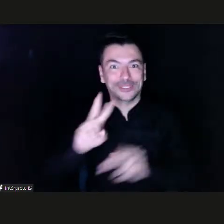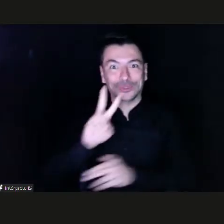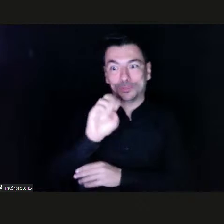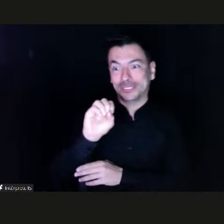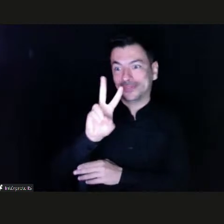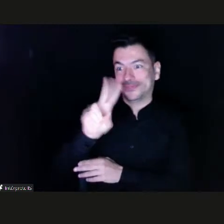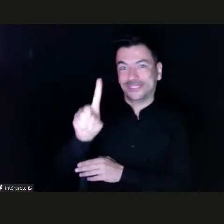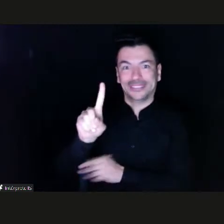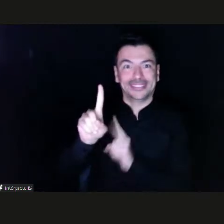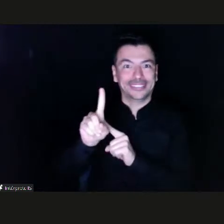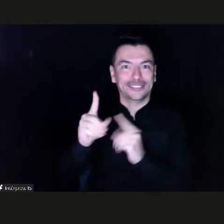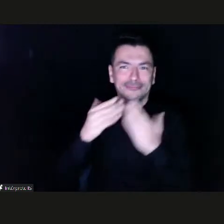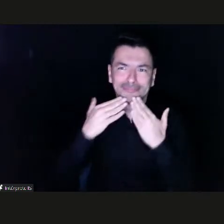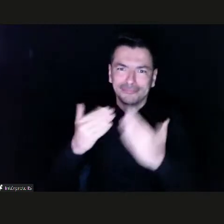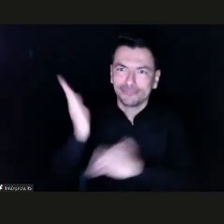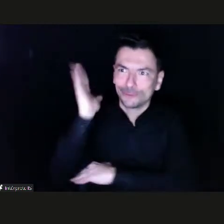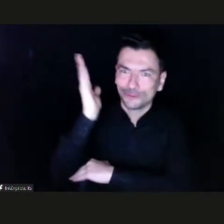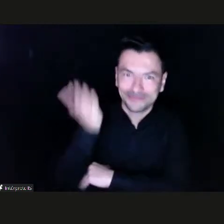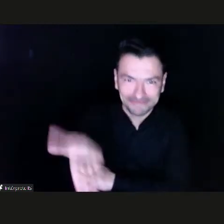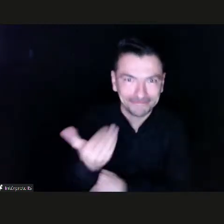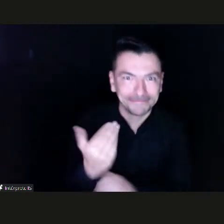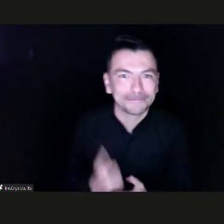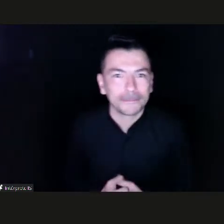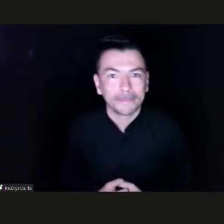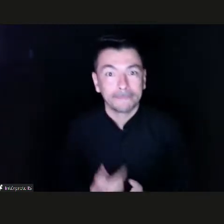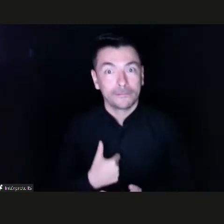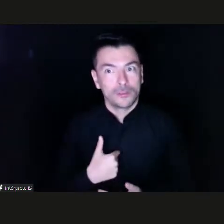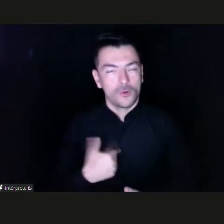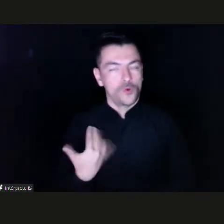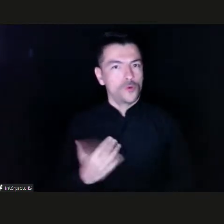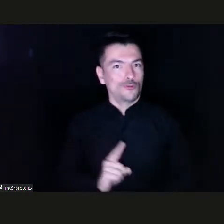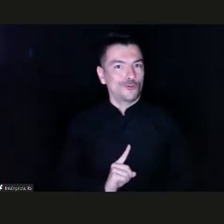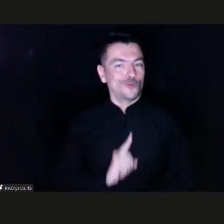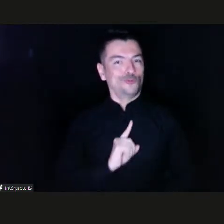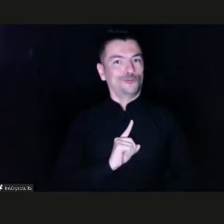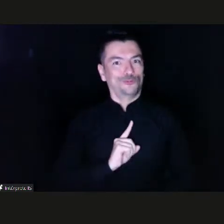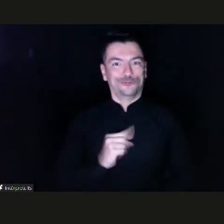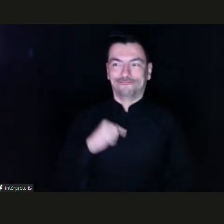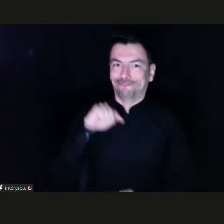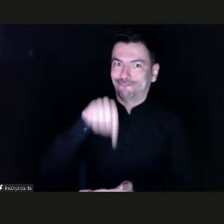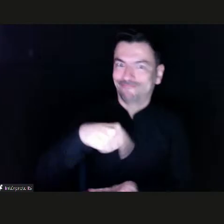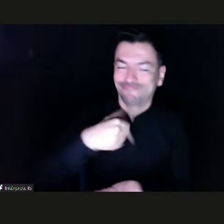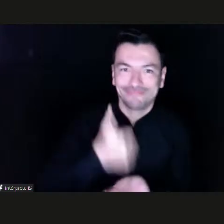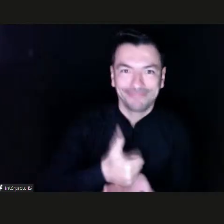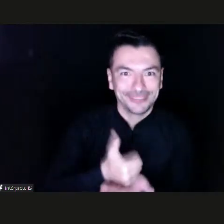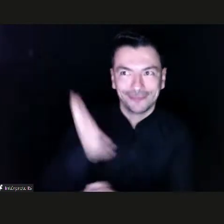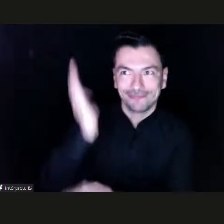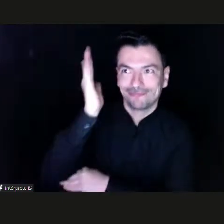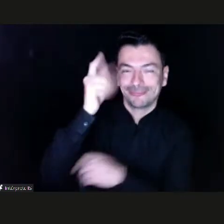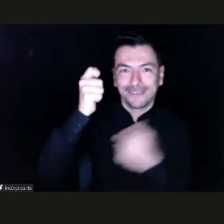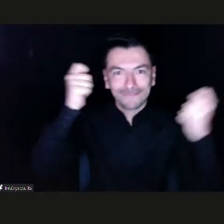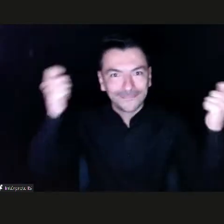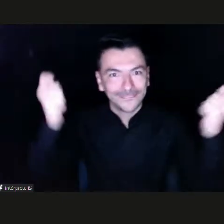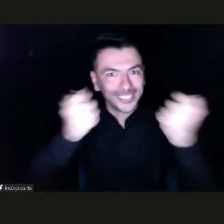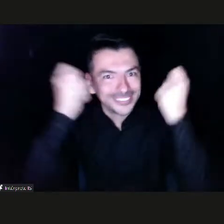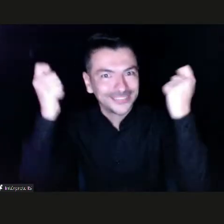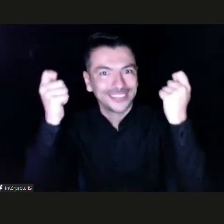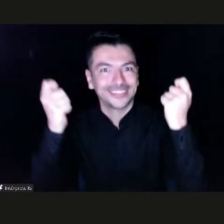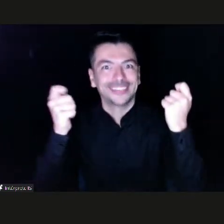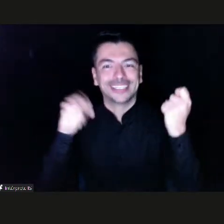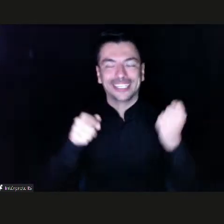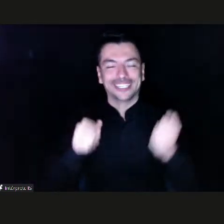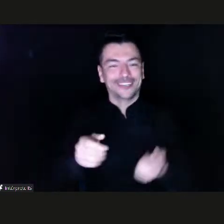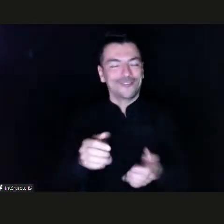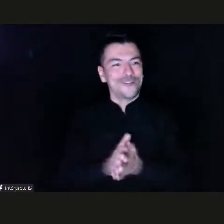we want to congratulate the main organizers, UNCTAD, RETLAS, for all the efforts which were